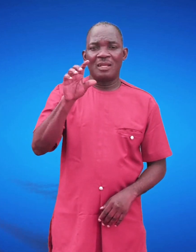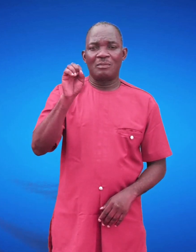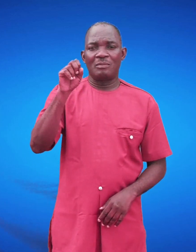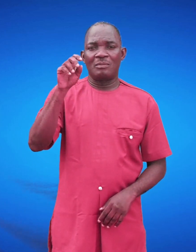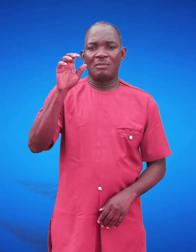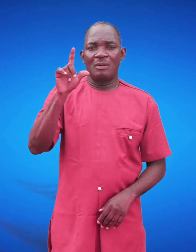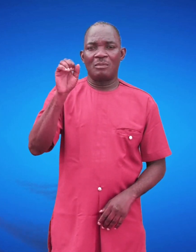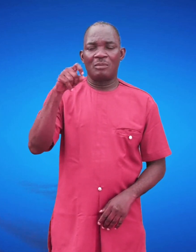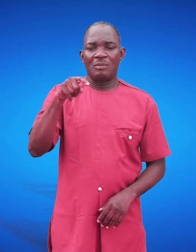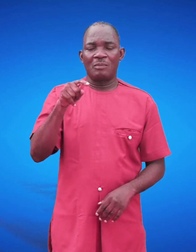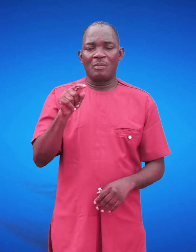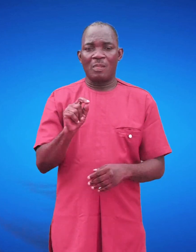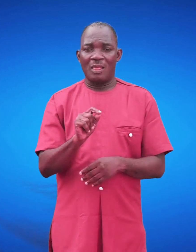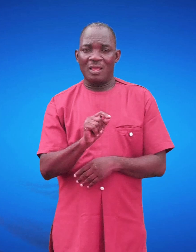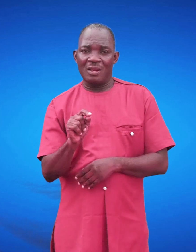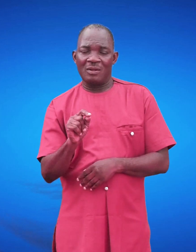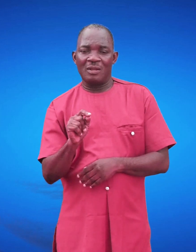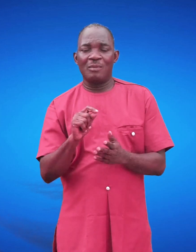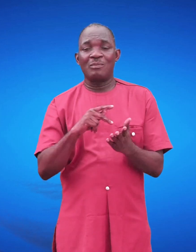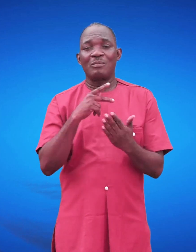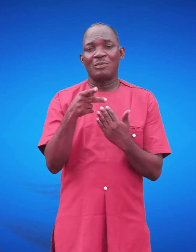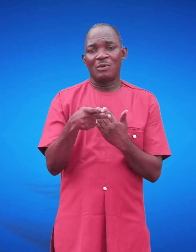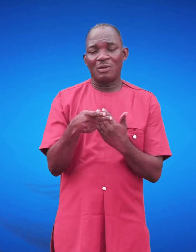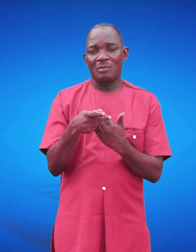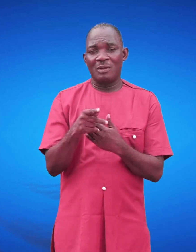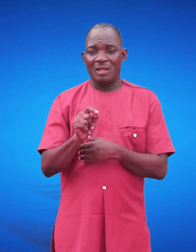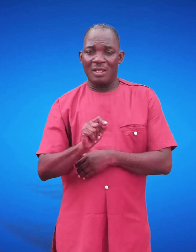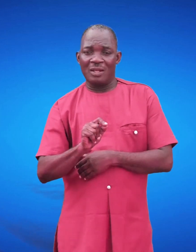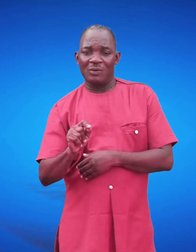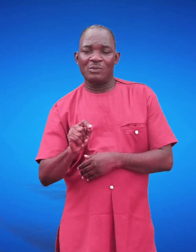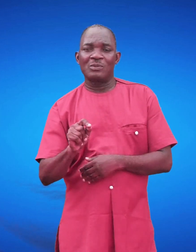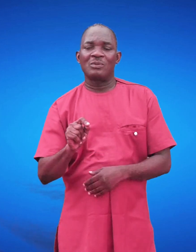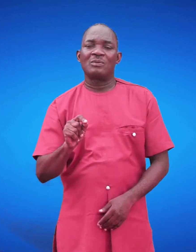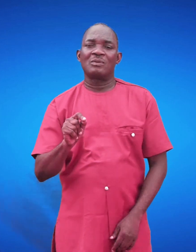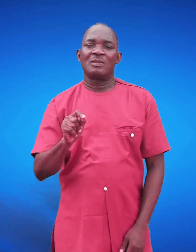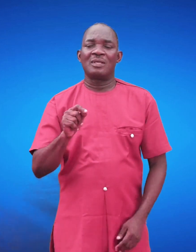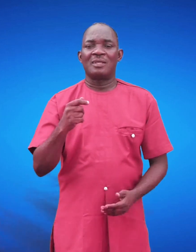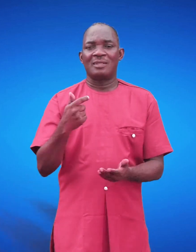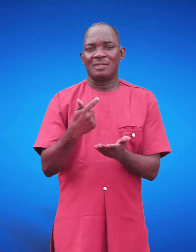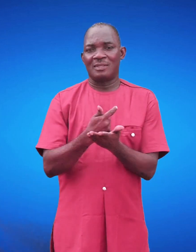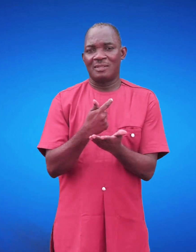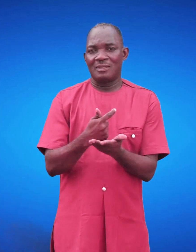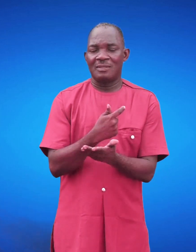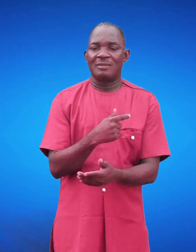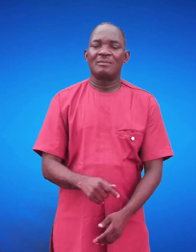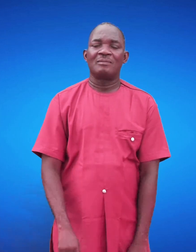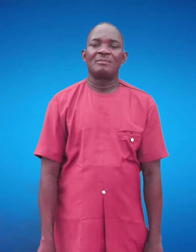leap_program_Ghana.